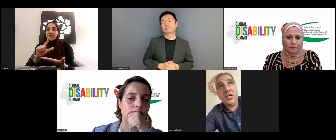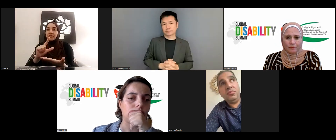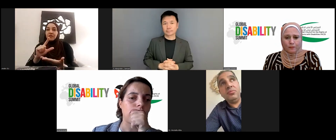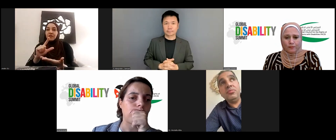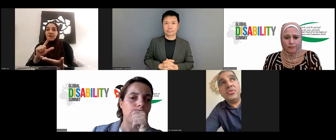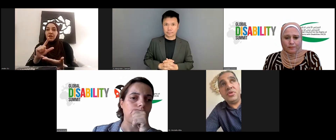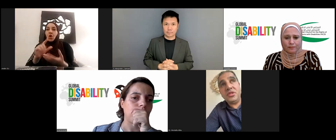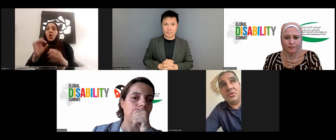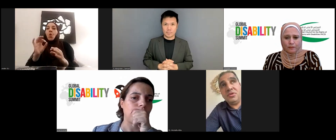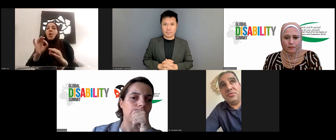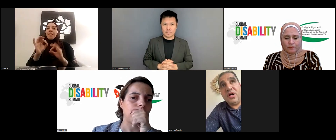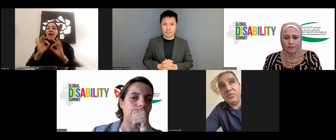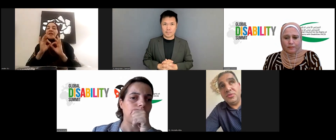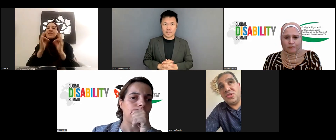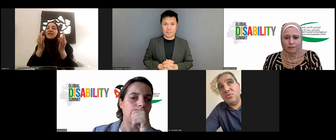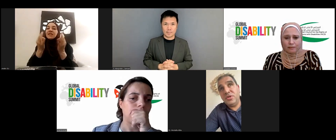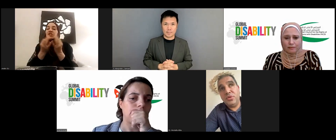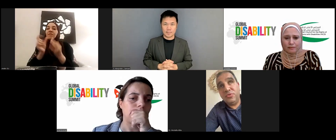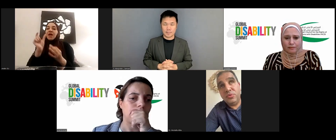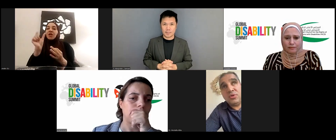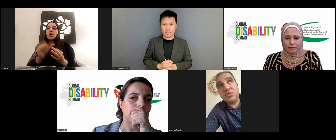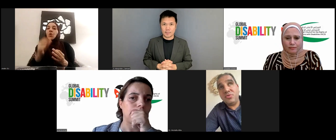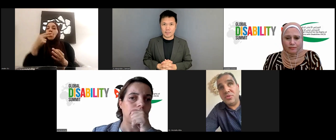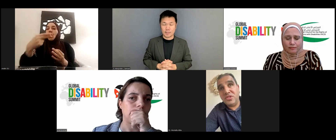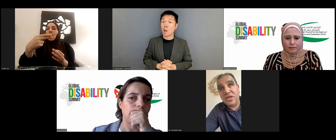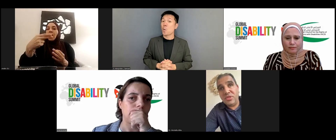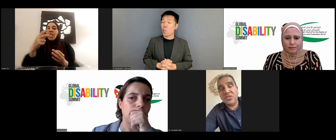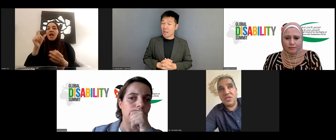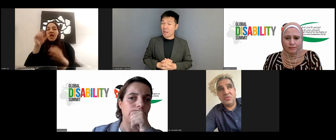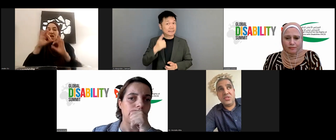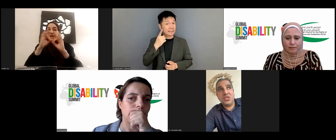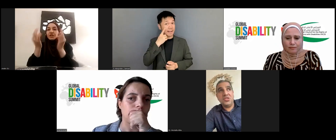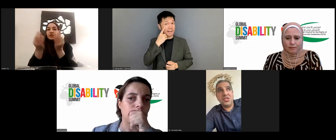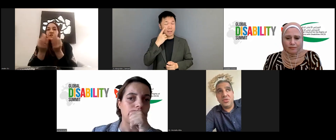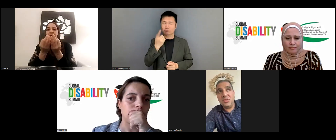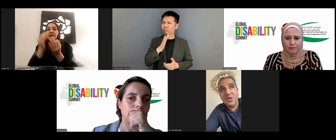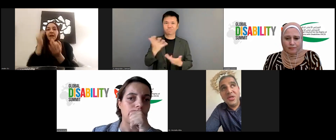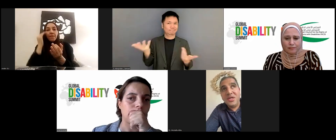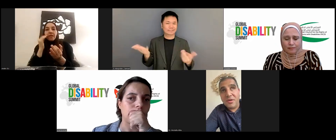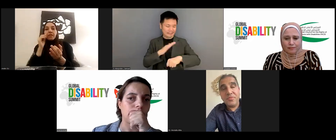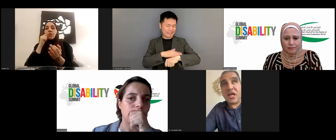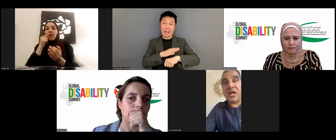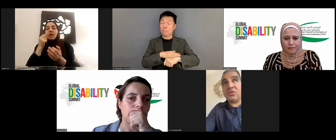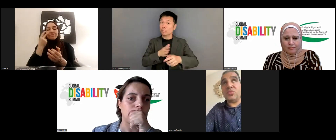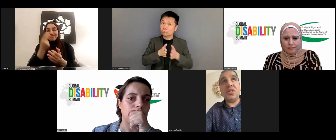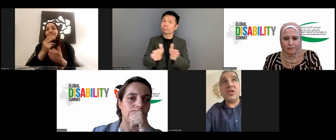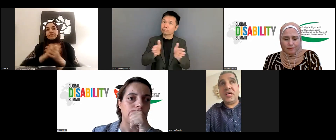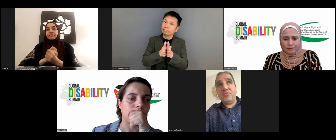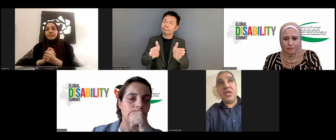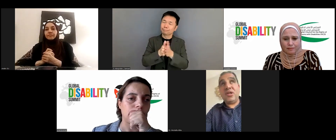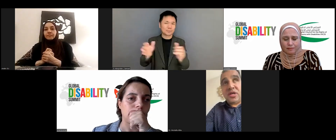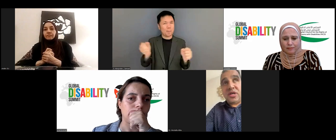because definitely we found we also, for the time doesn't give us a chance. I was